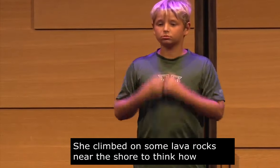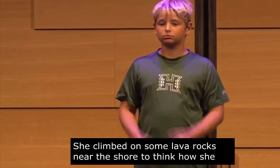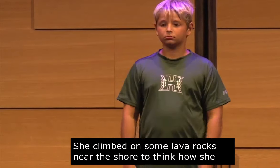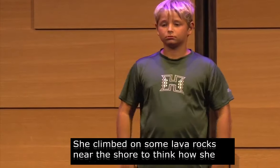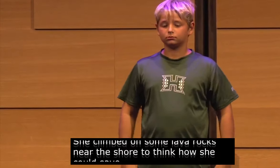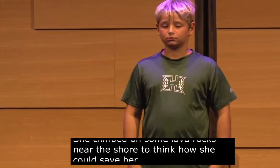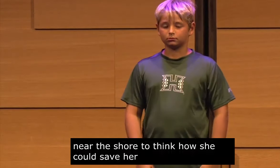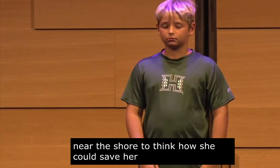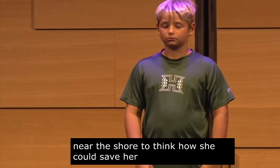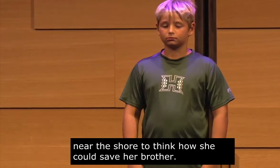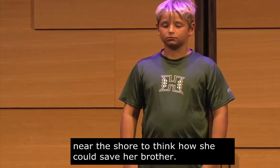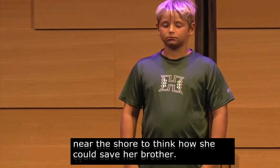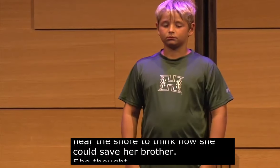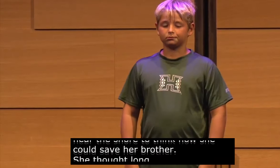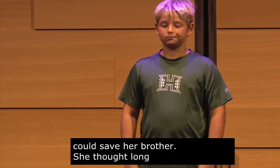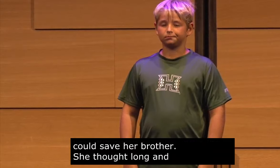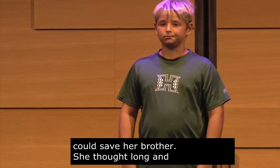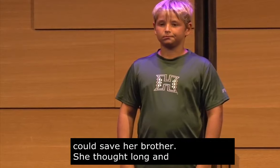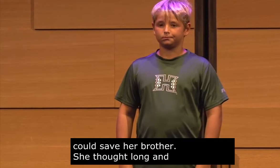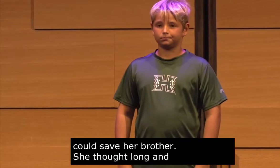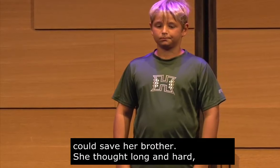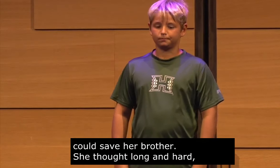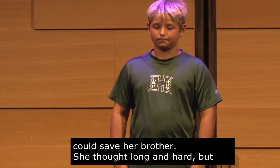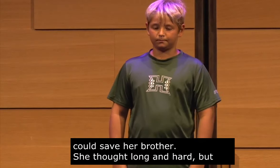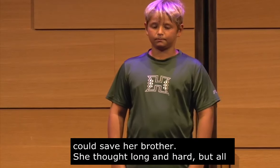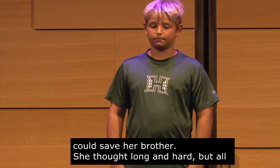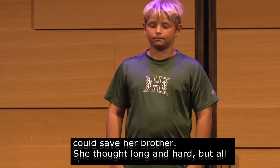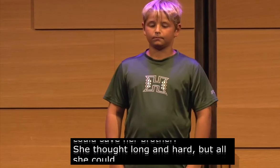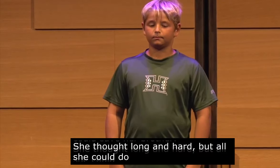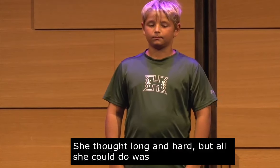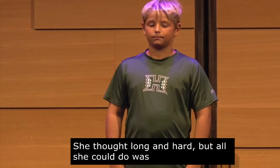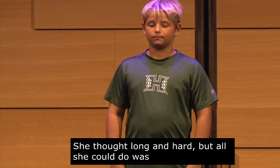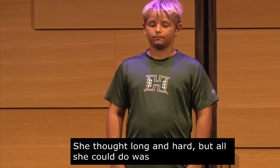brother. She thought hard and long, but all she could do was cry.